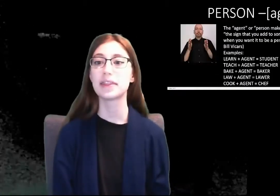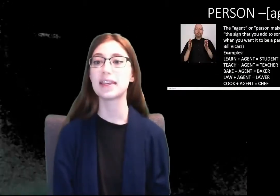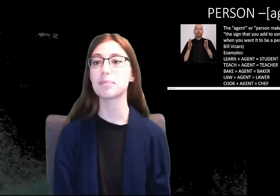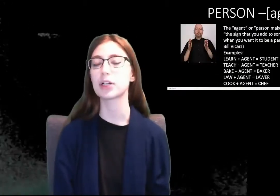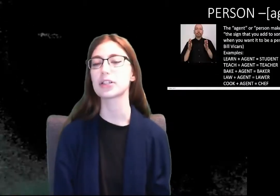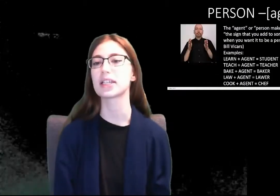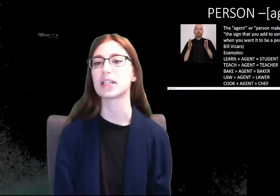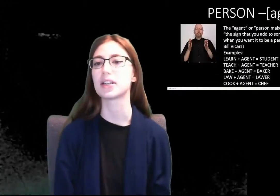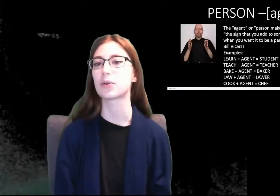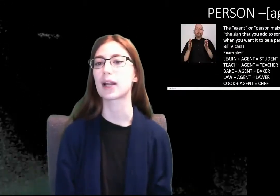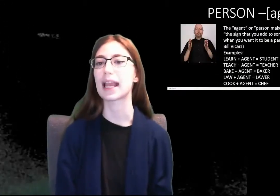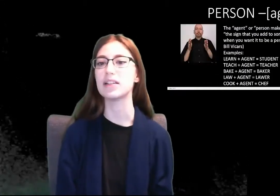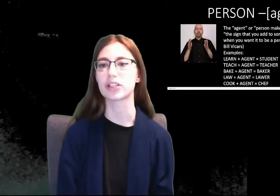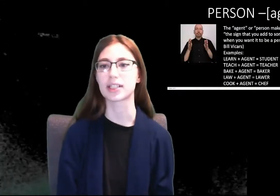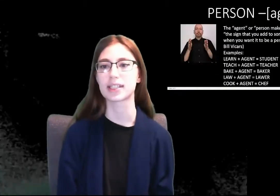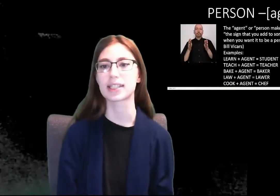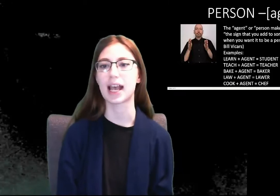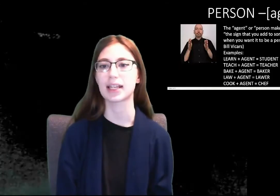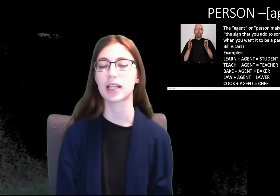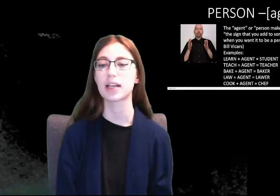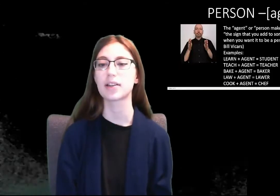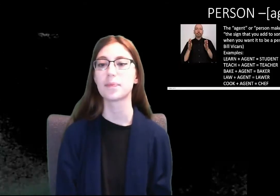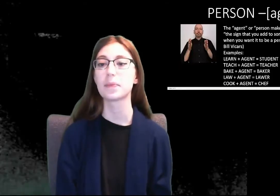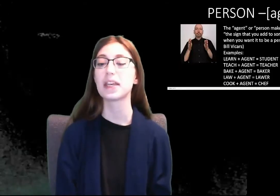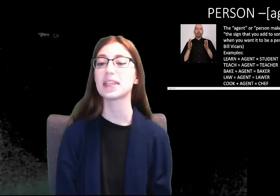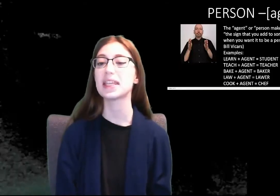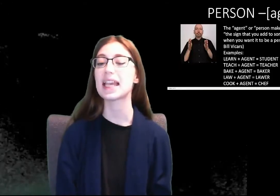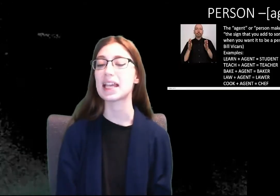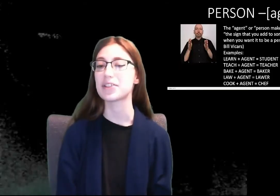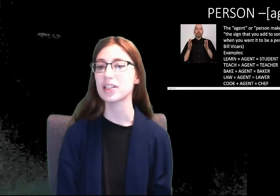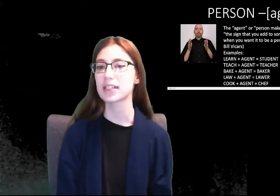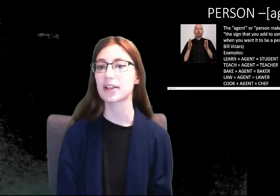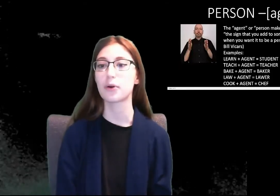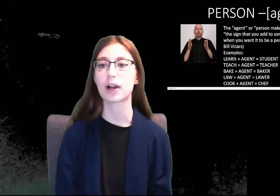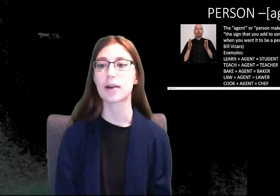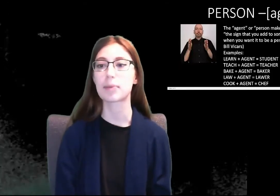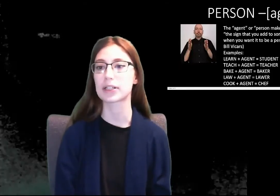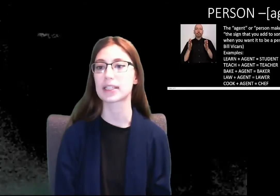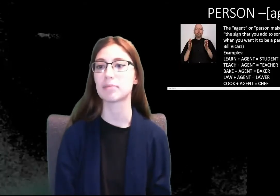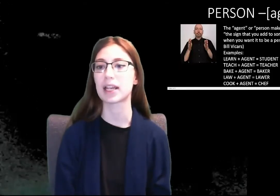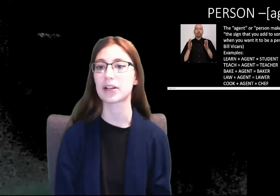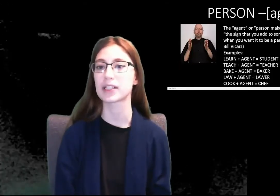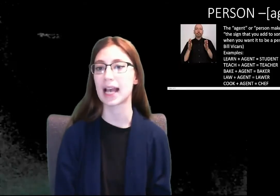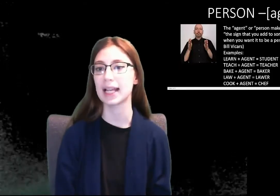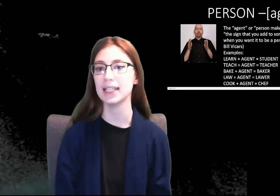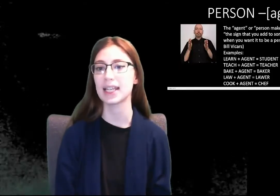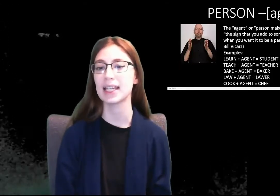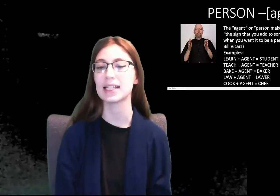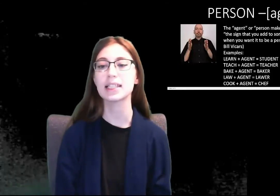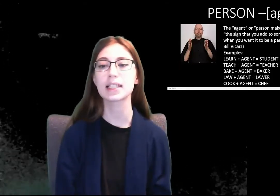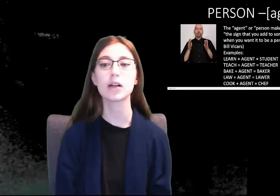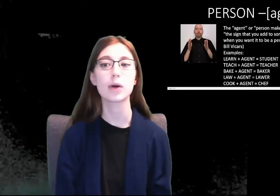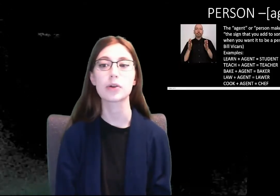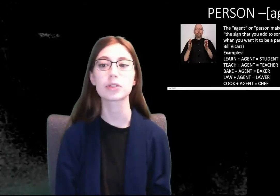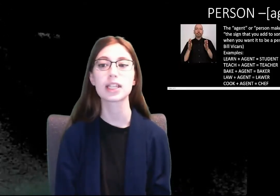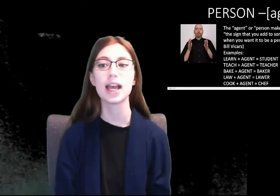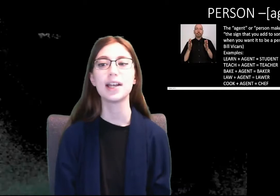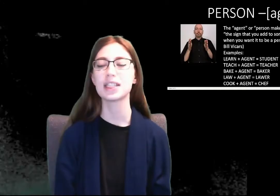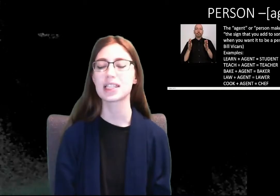The person or agent sign. The agent or person maker sign is, quote, the sign